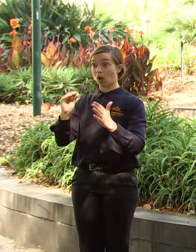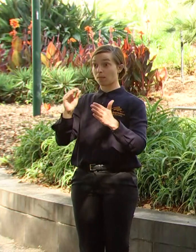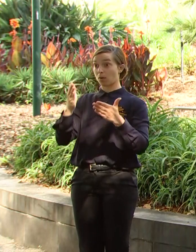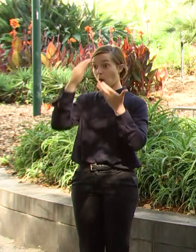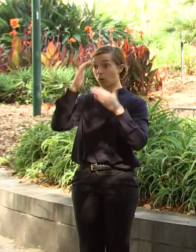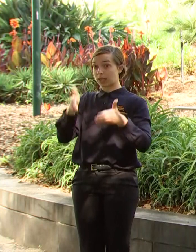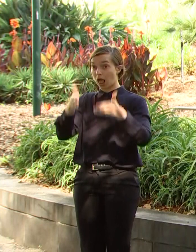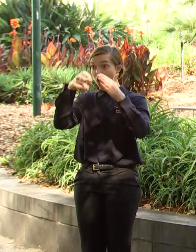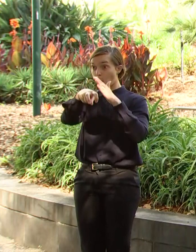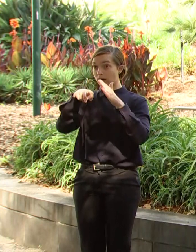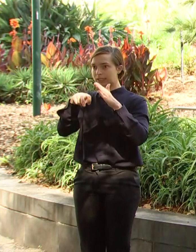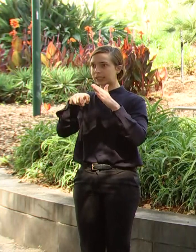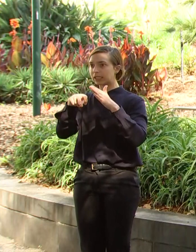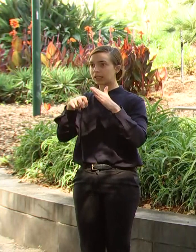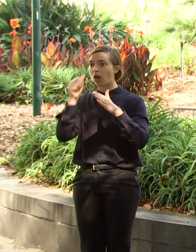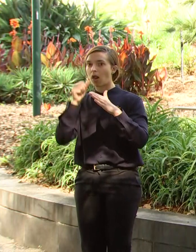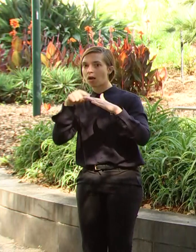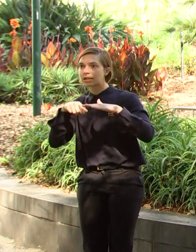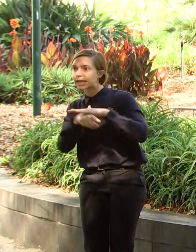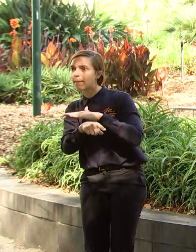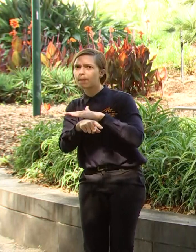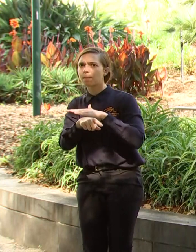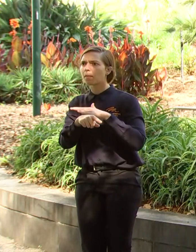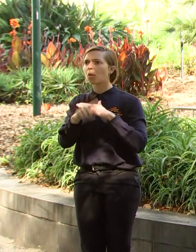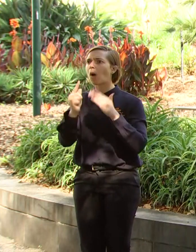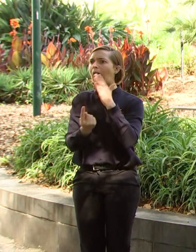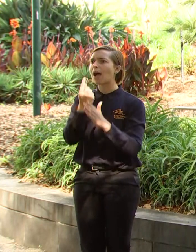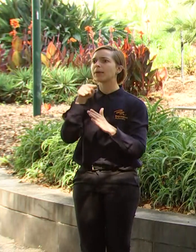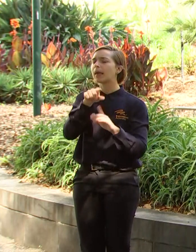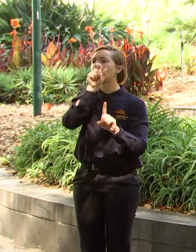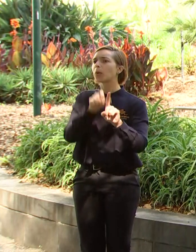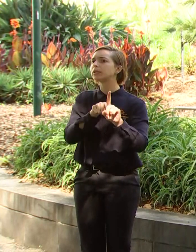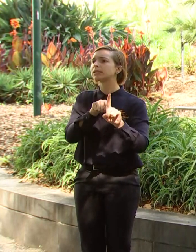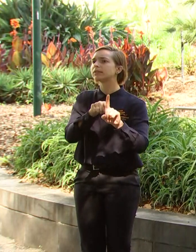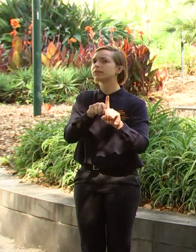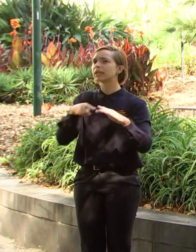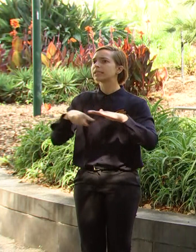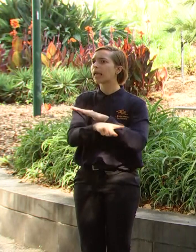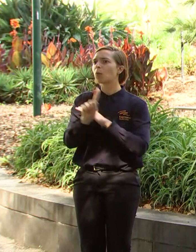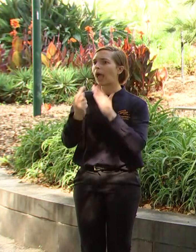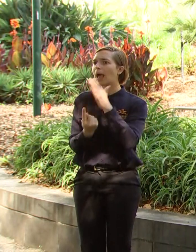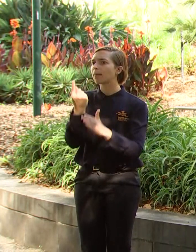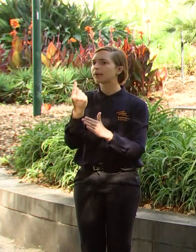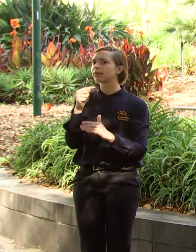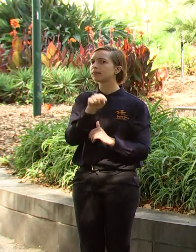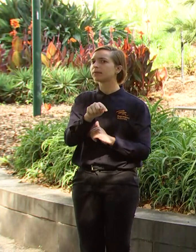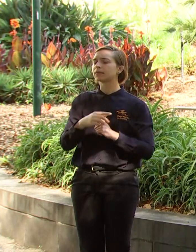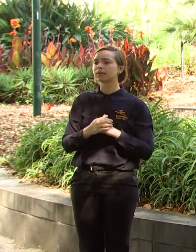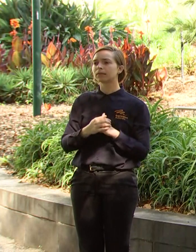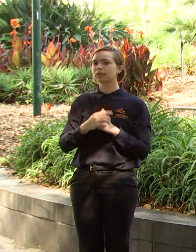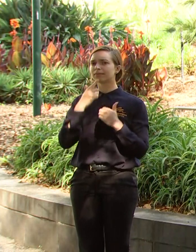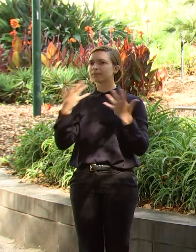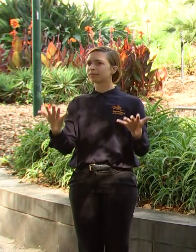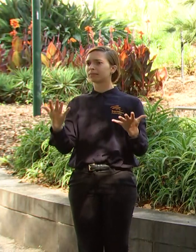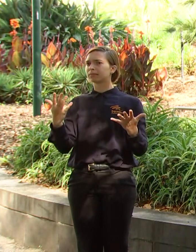Yeah. I stood up at a press conference and talked about that the genomic sequencing meant that at least a significant majority of cases had